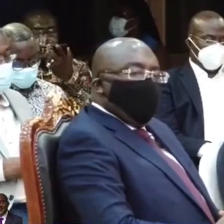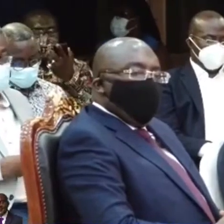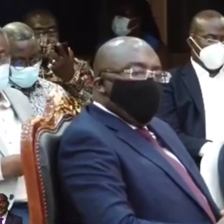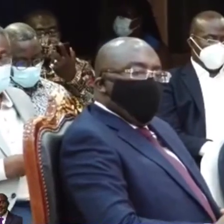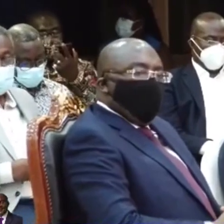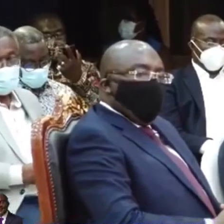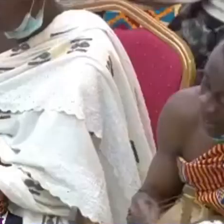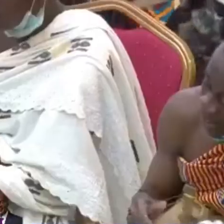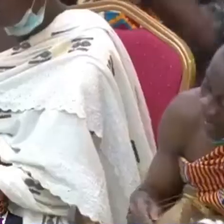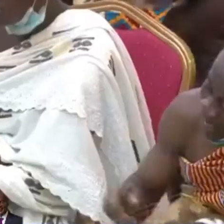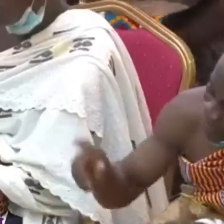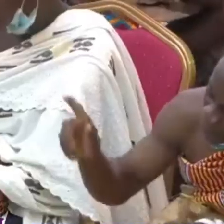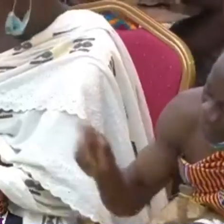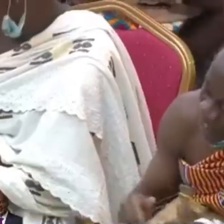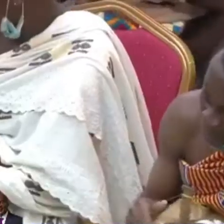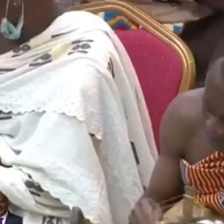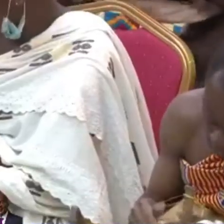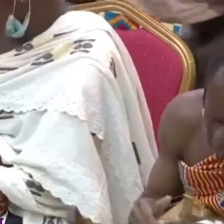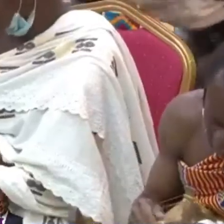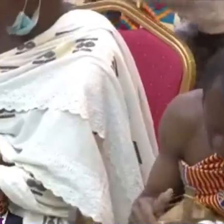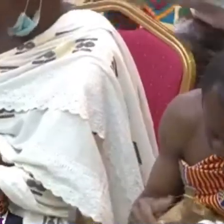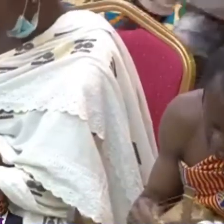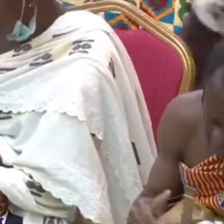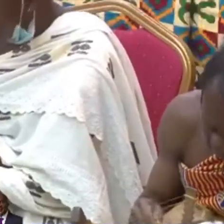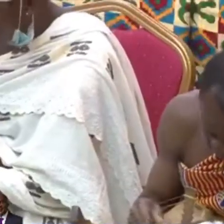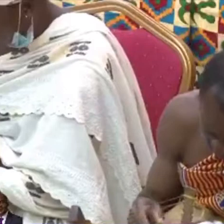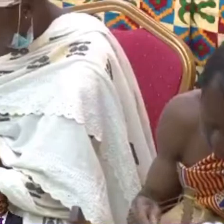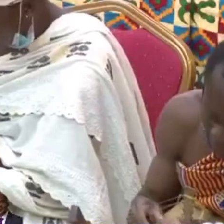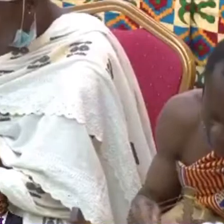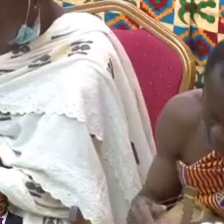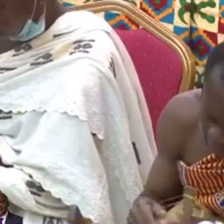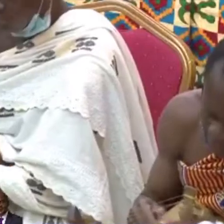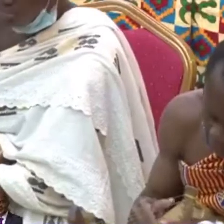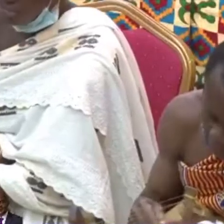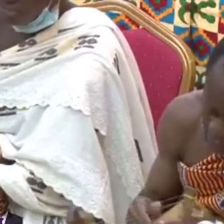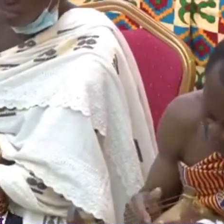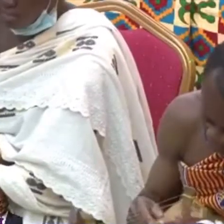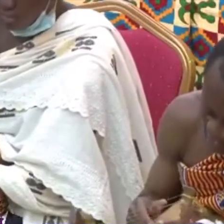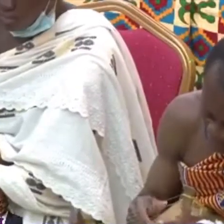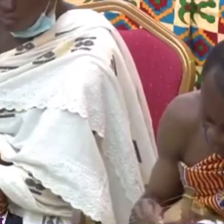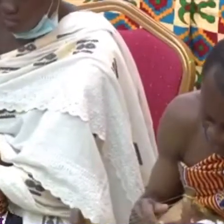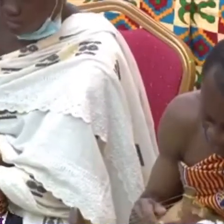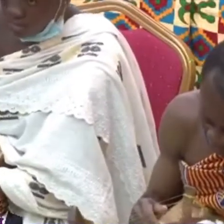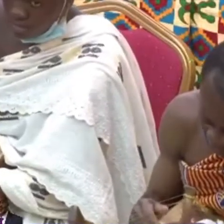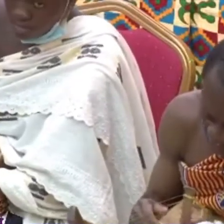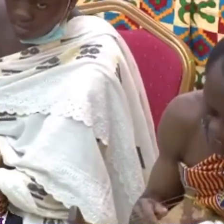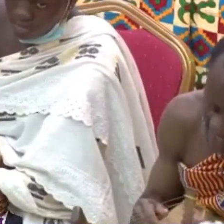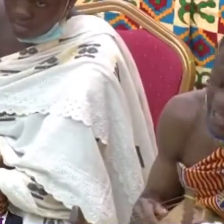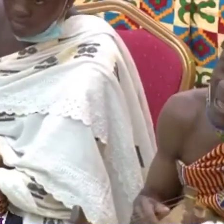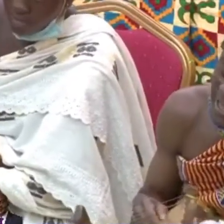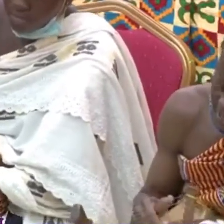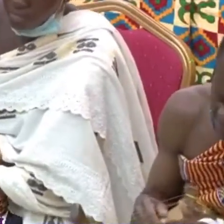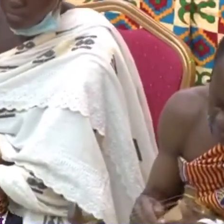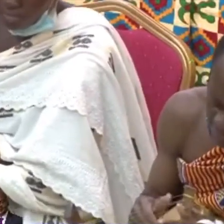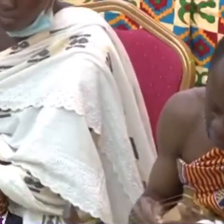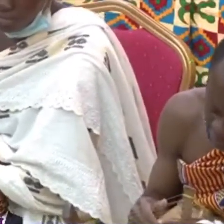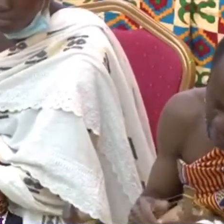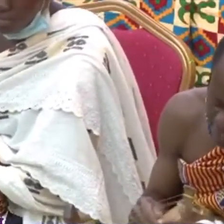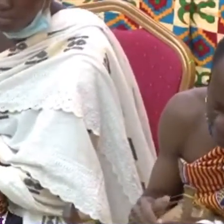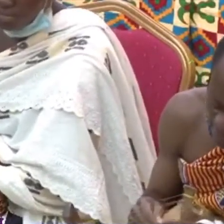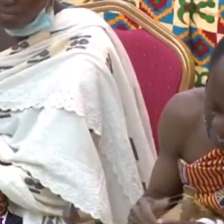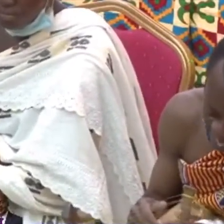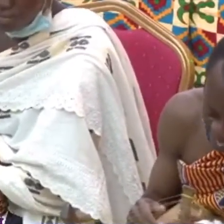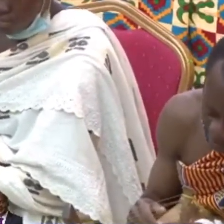fortress. Ghana for a man with the bread, Ghana for a son and Yaminti, Sir